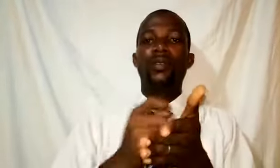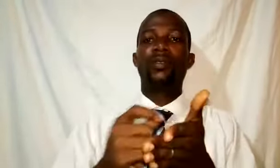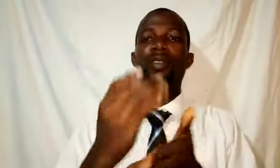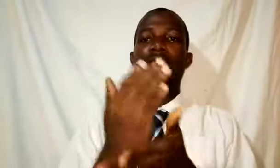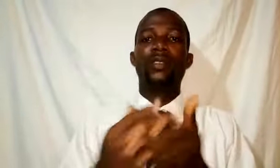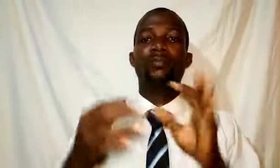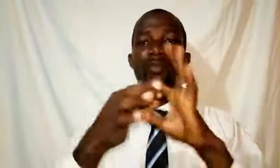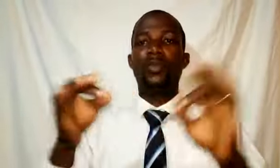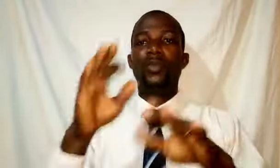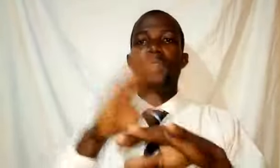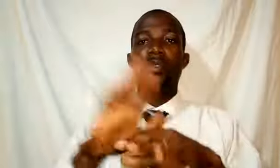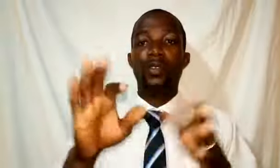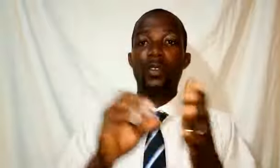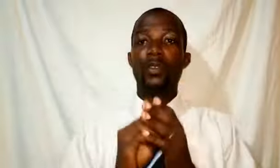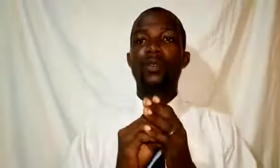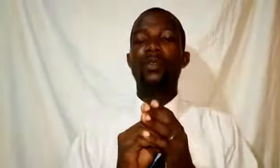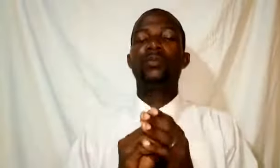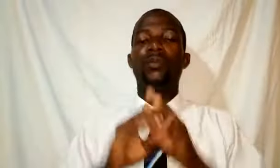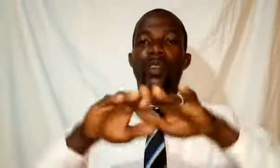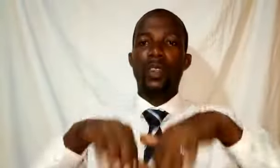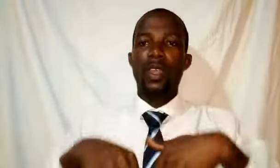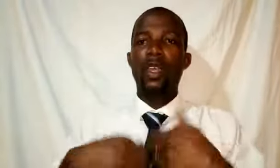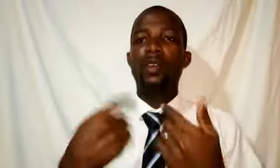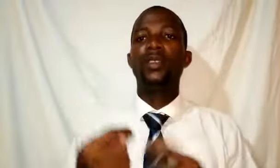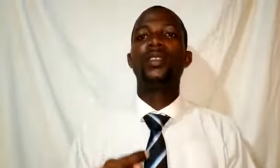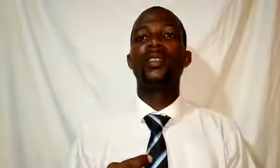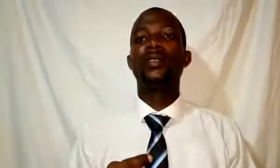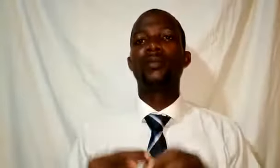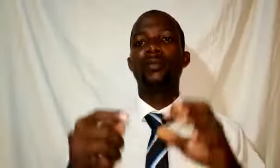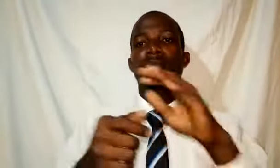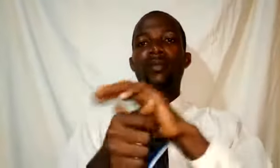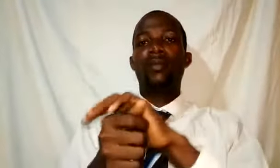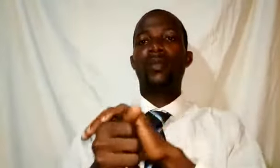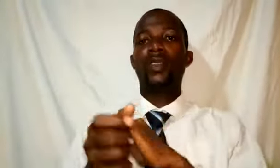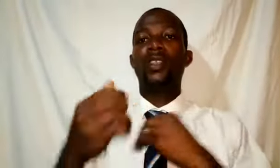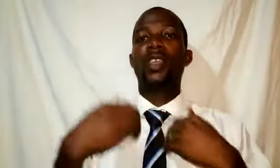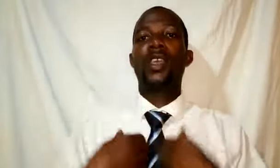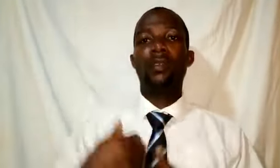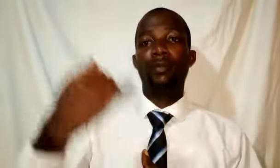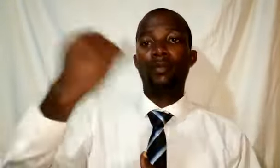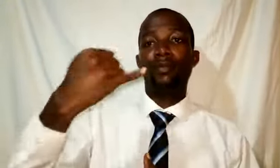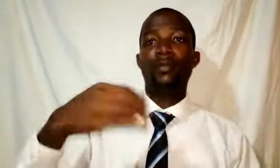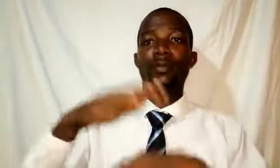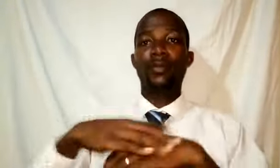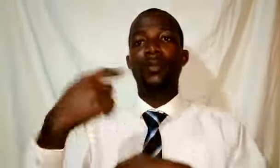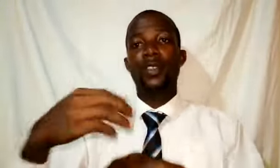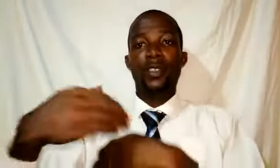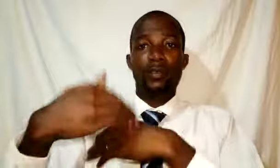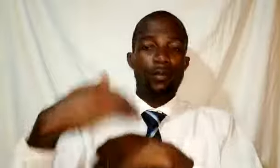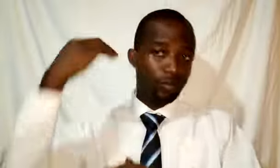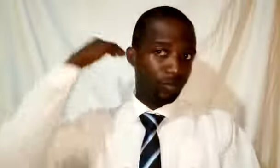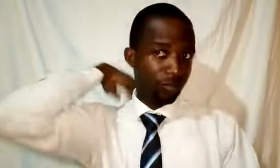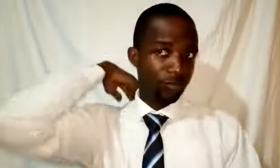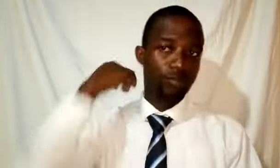version of how the tortoise got the pattern on its shell that you